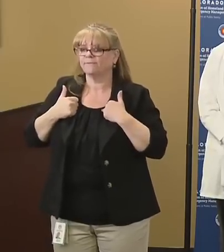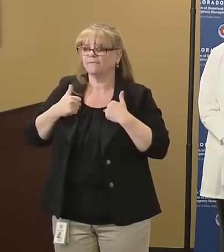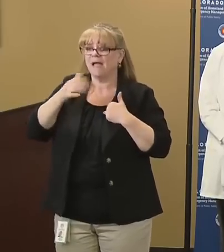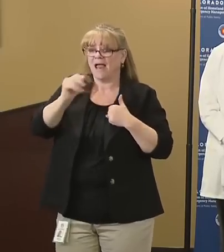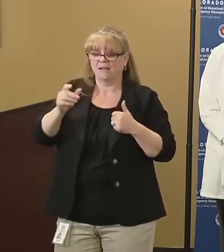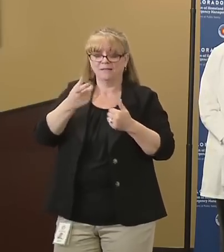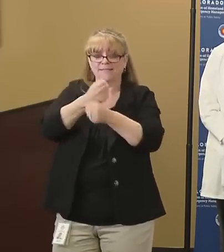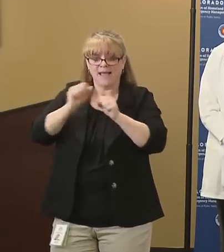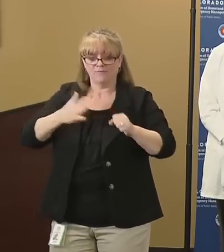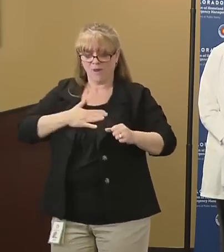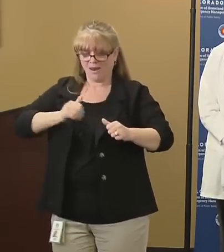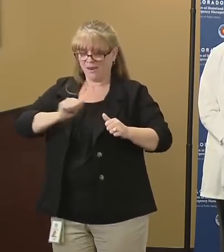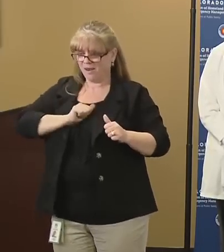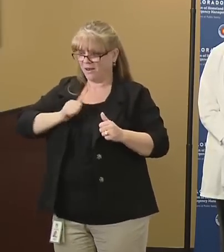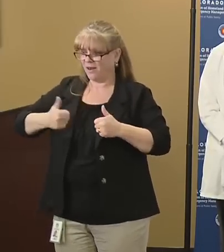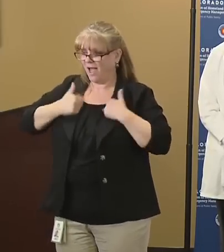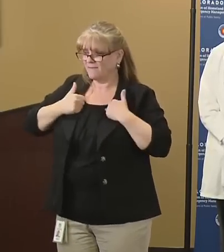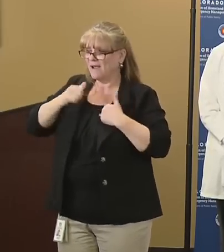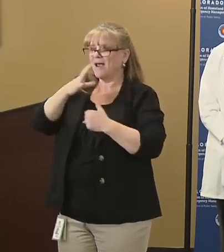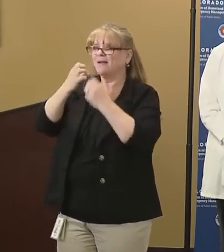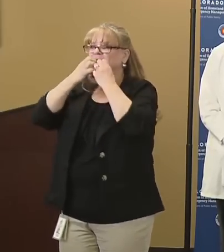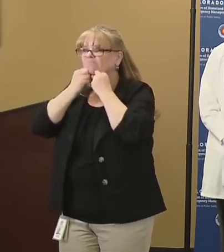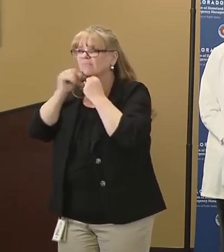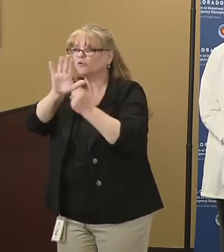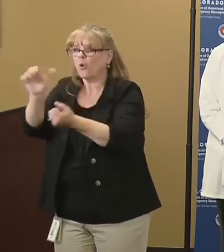sooner that we can move to economic normalcy. Next slide.